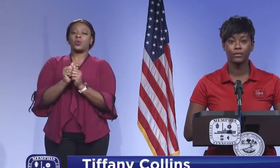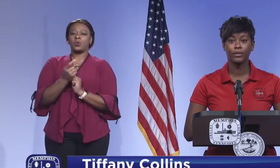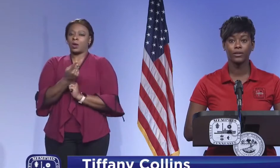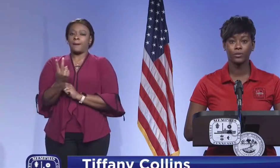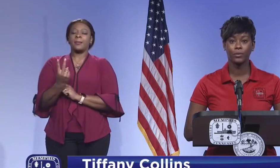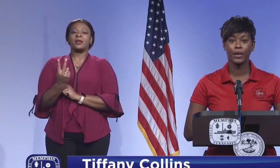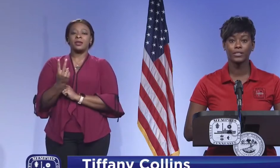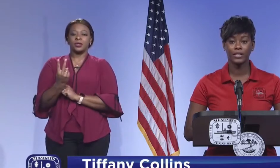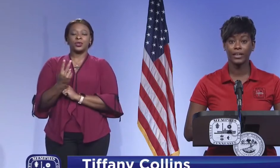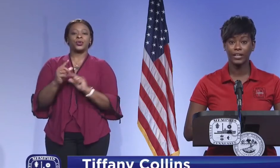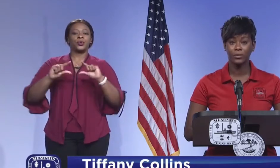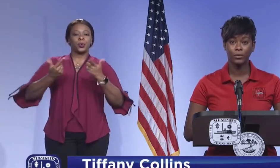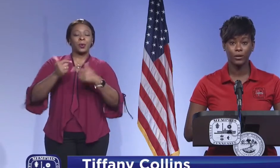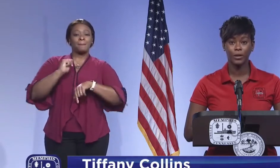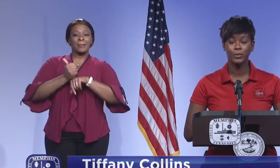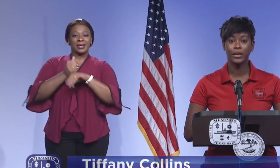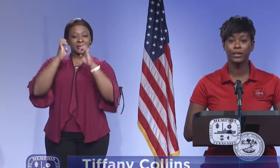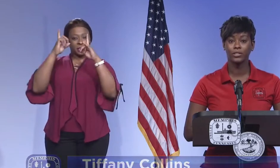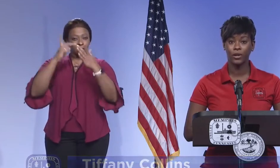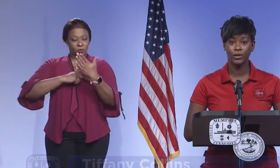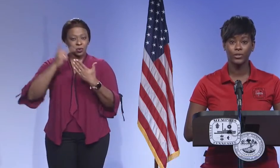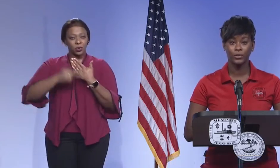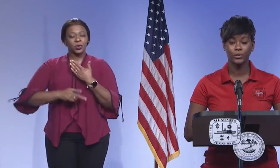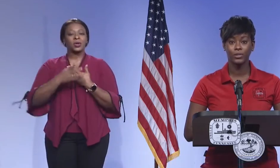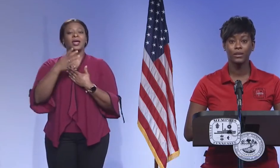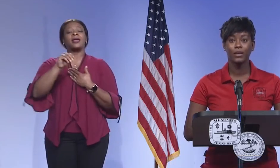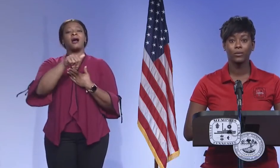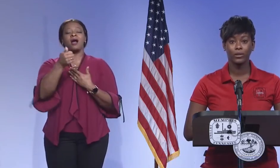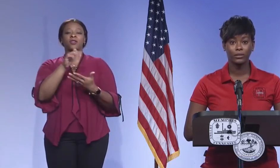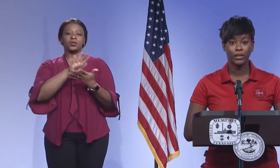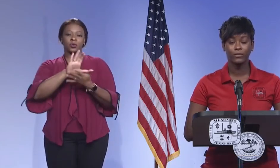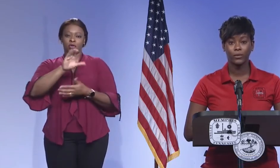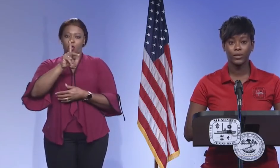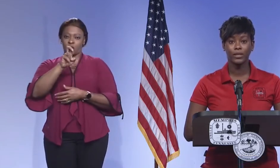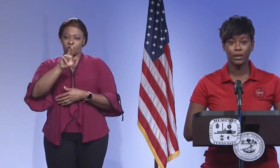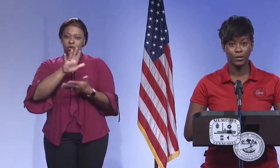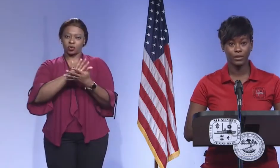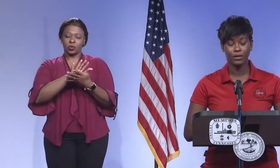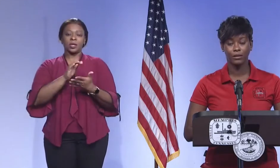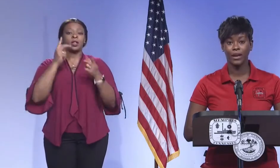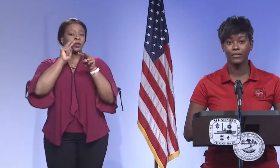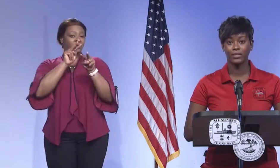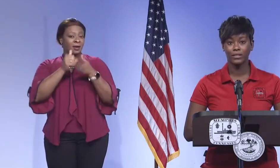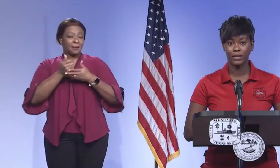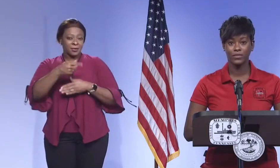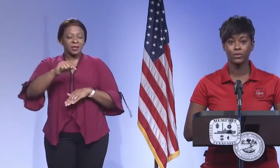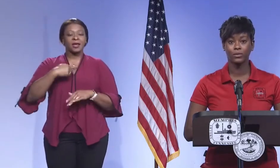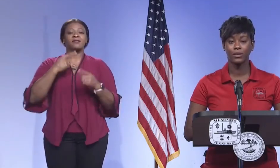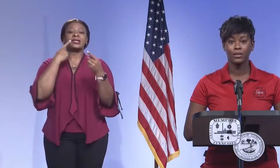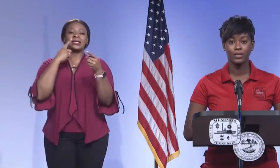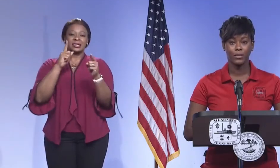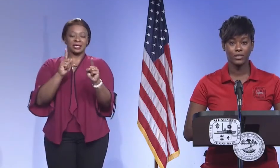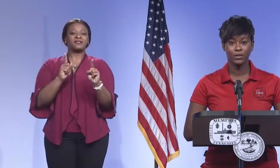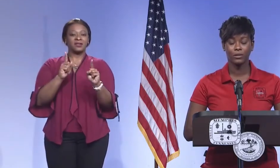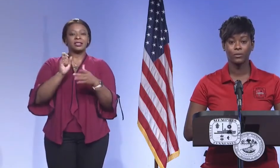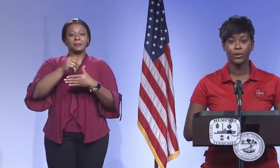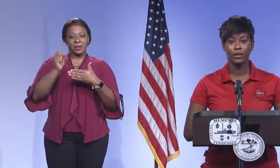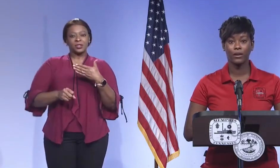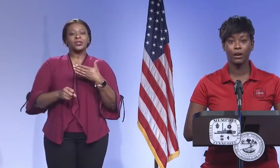of youth-based education programs and charter schools, and we're looking forward to helping them have a successful